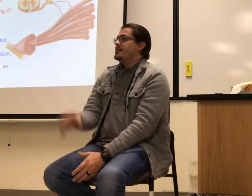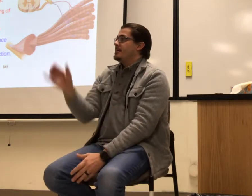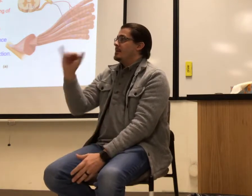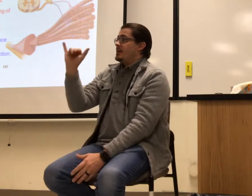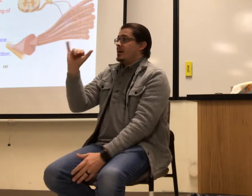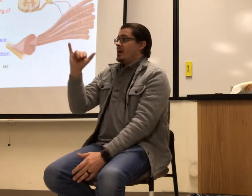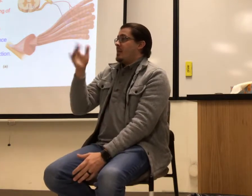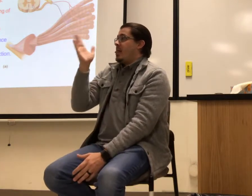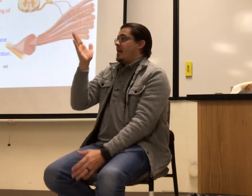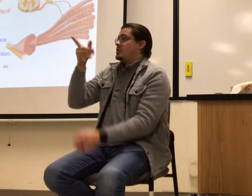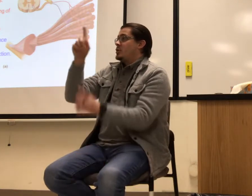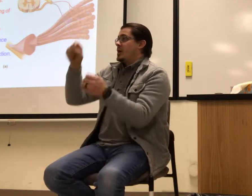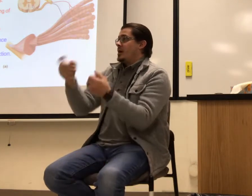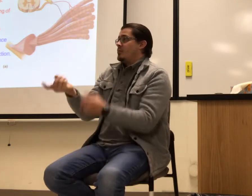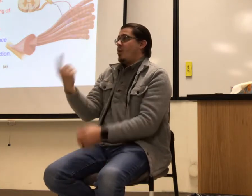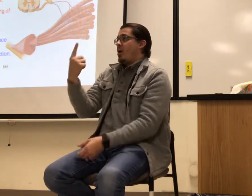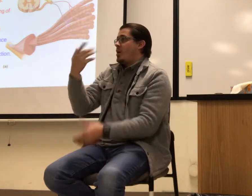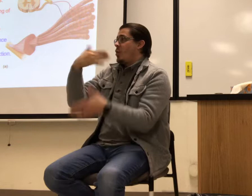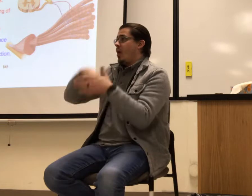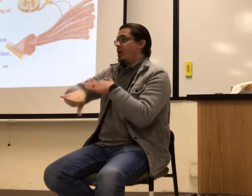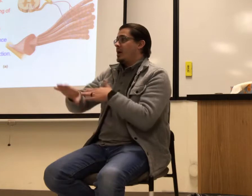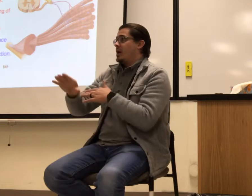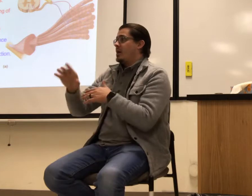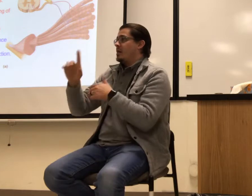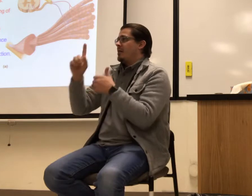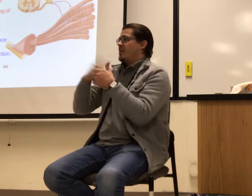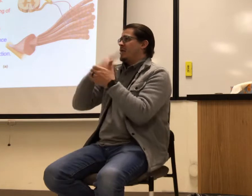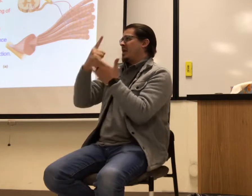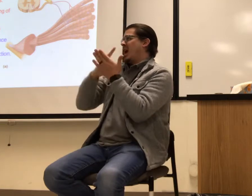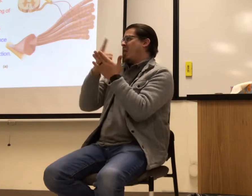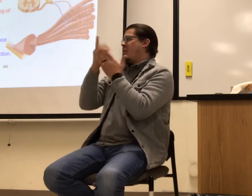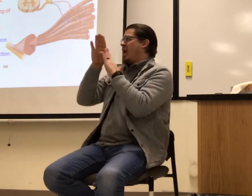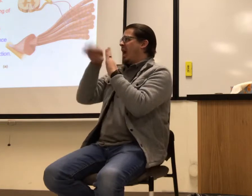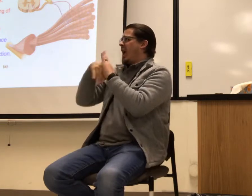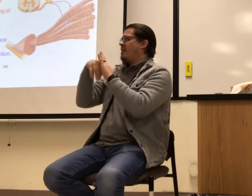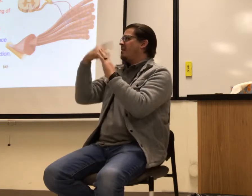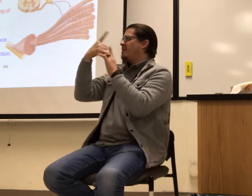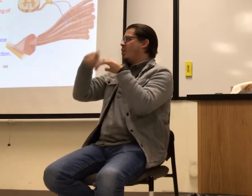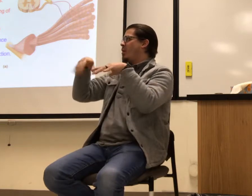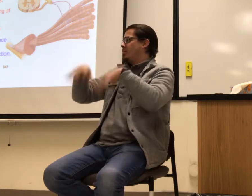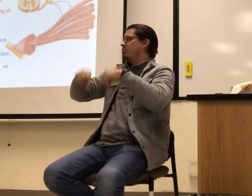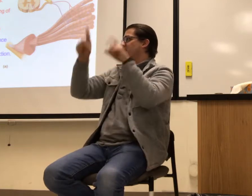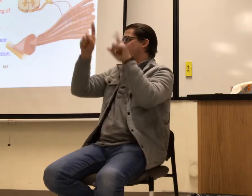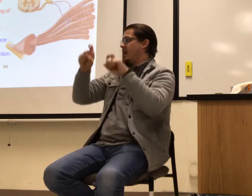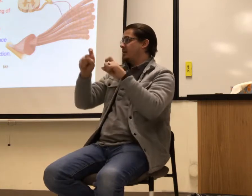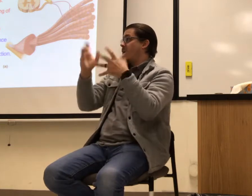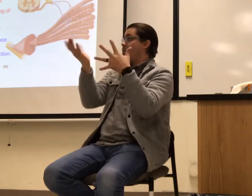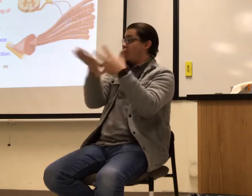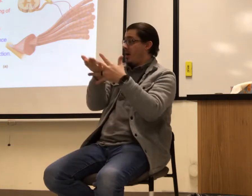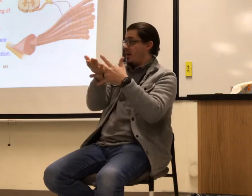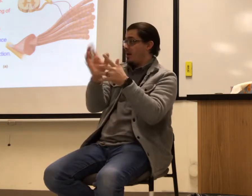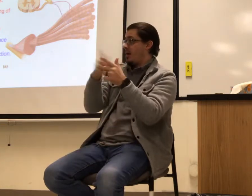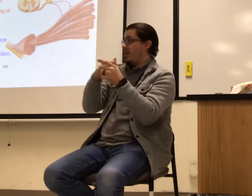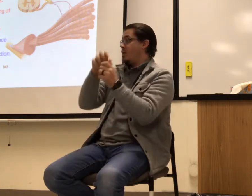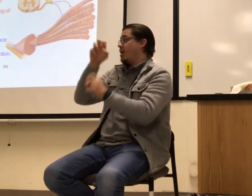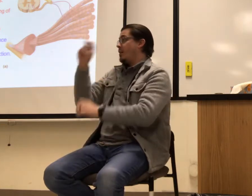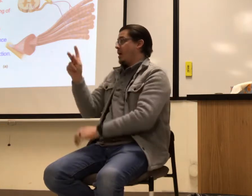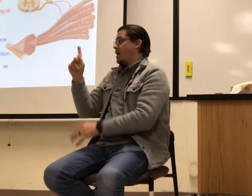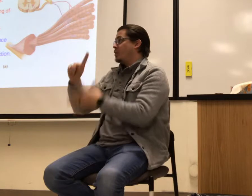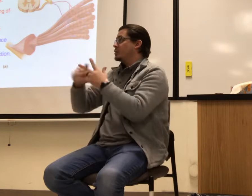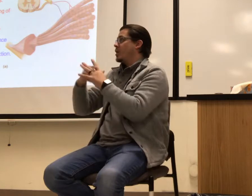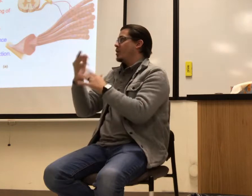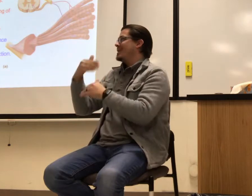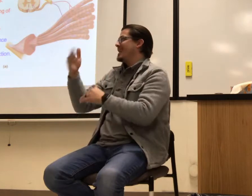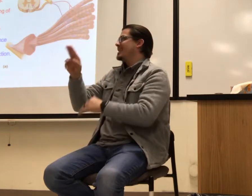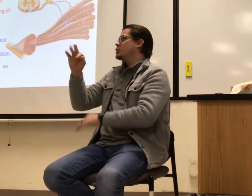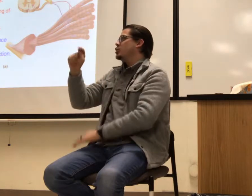drill as lecture exam one. You walk in, I give the first about an hour and a half for take the exam, take a break. We come back, we'll start the next